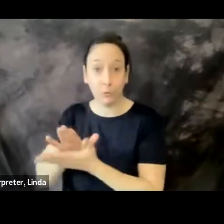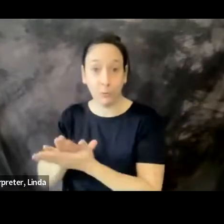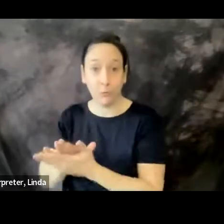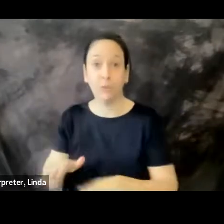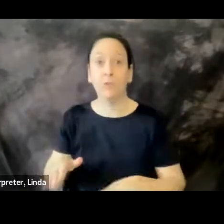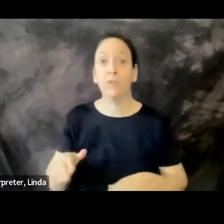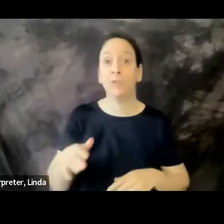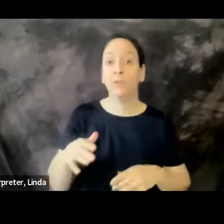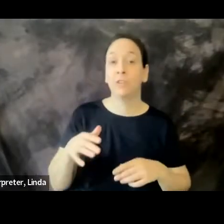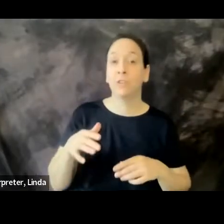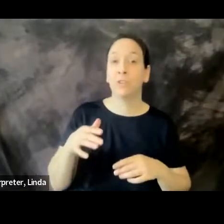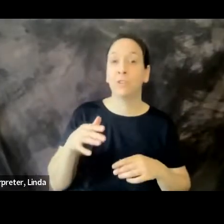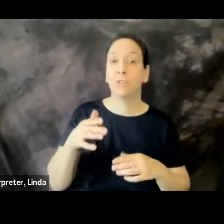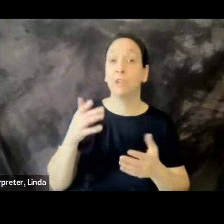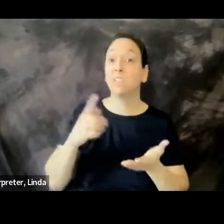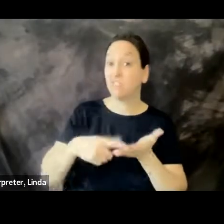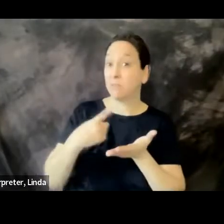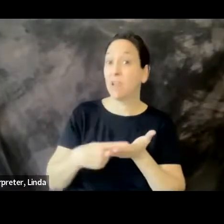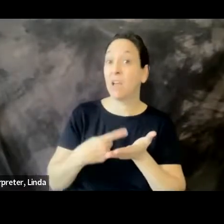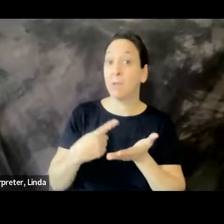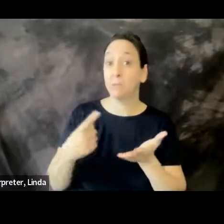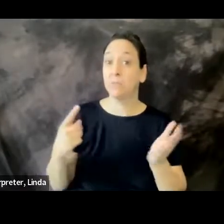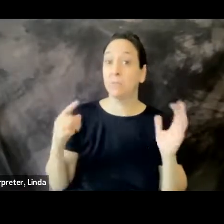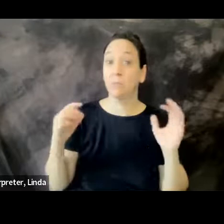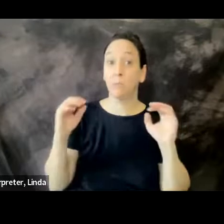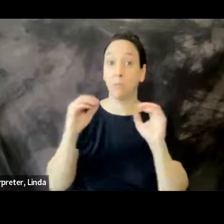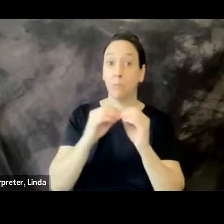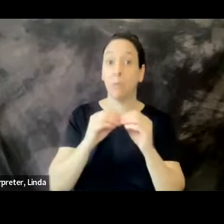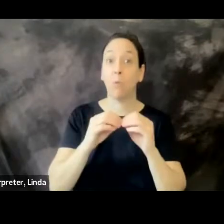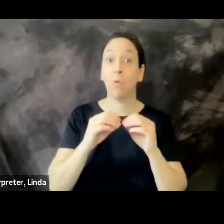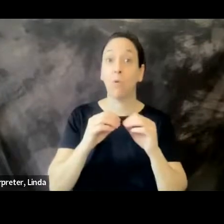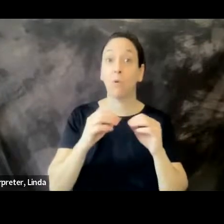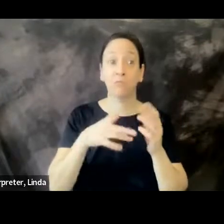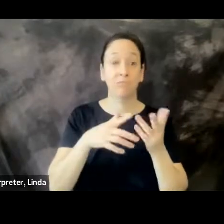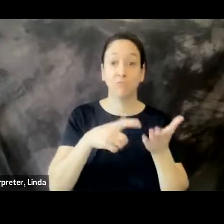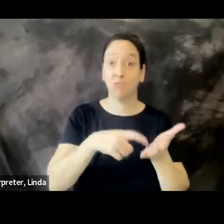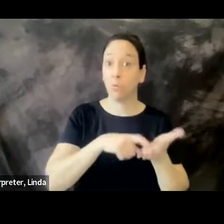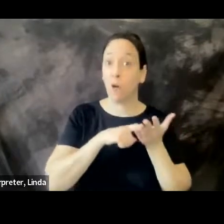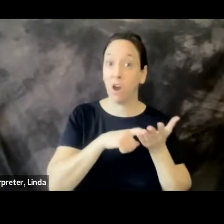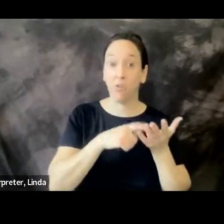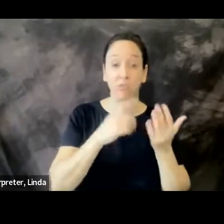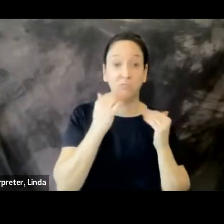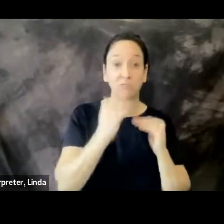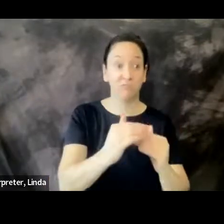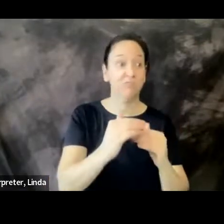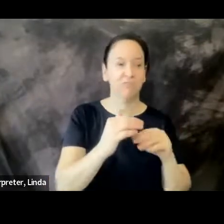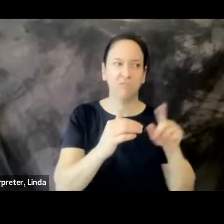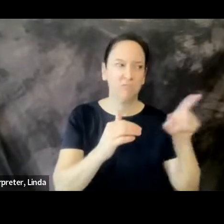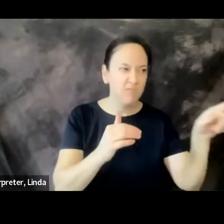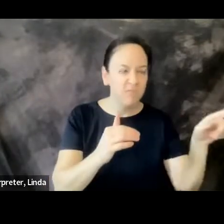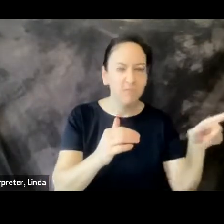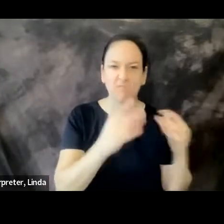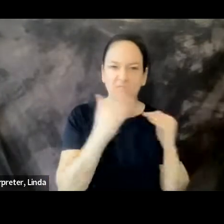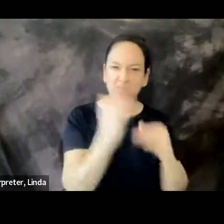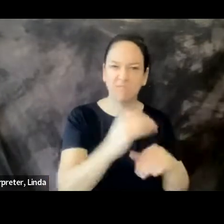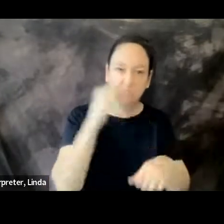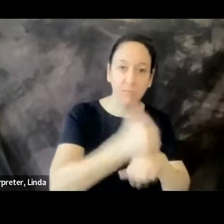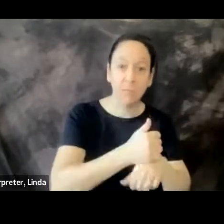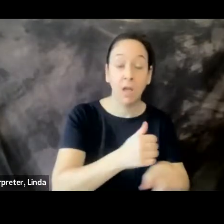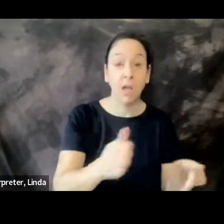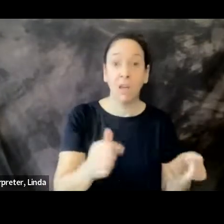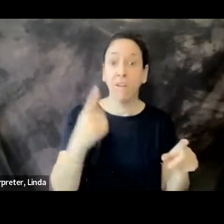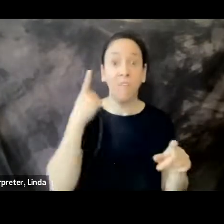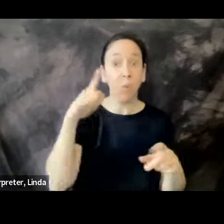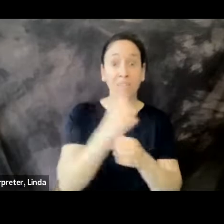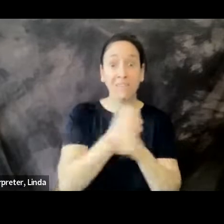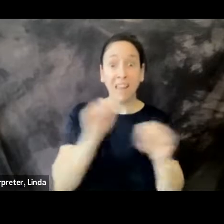to intrusive and sometimes coercive requirements that don't actually promote school safety, but will make already marginalized students feel less connected